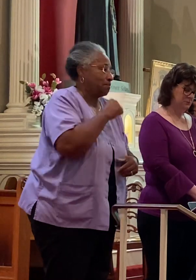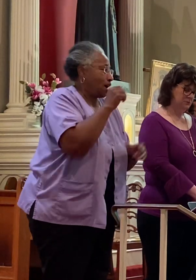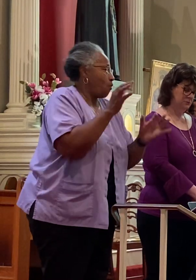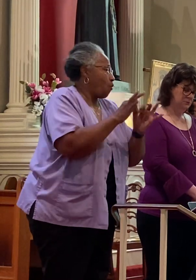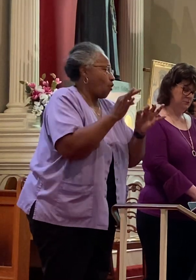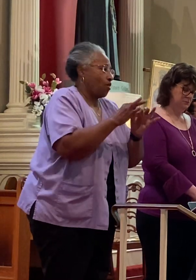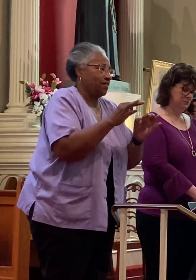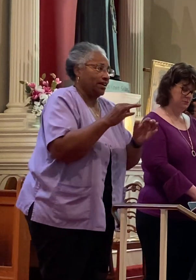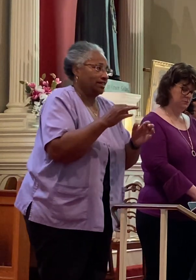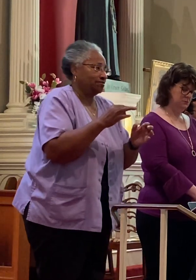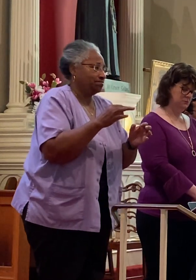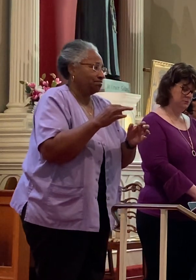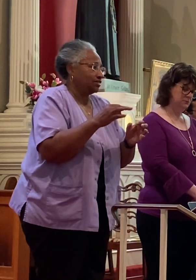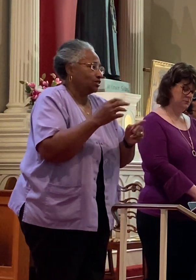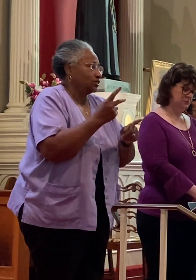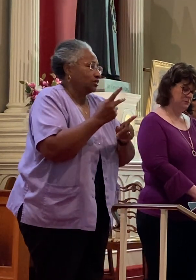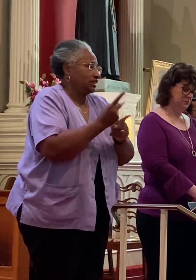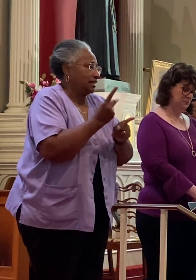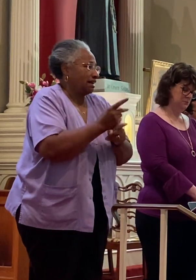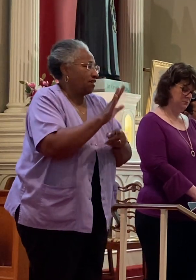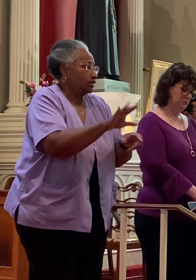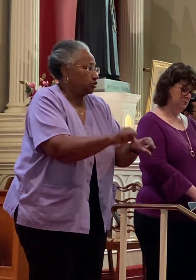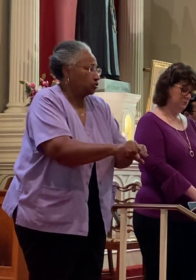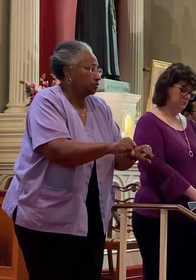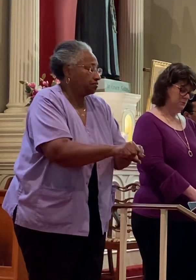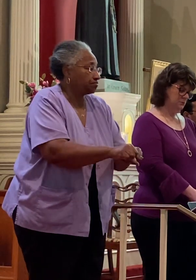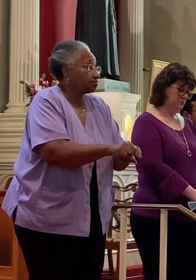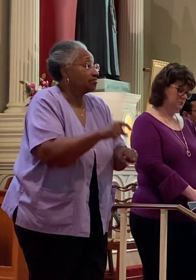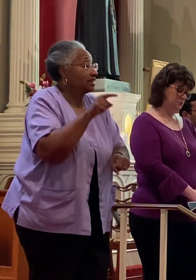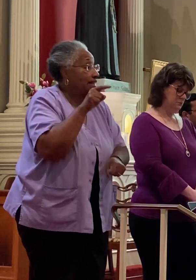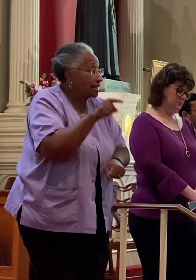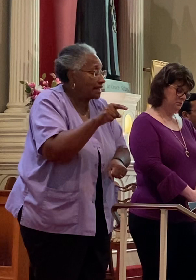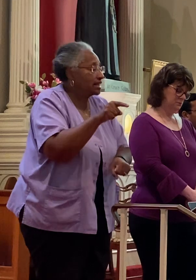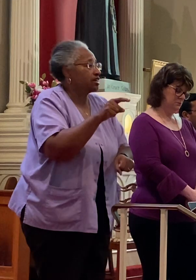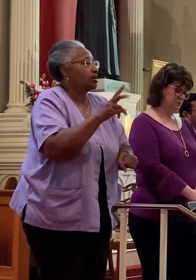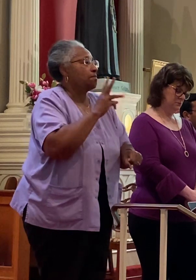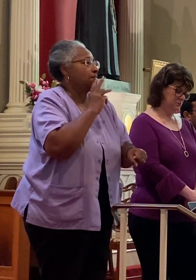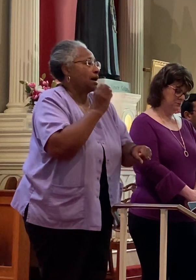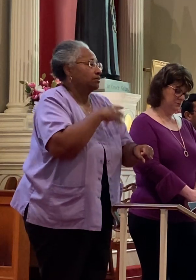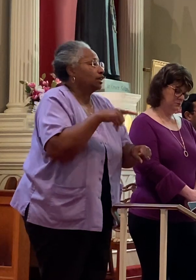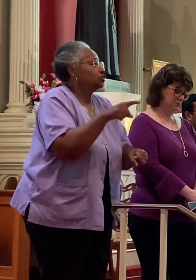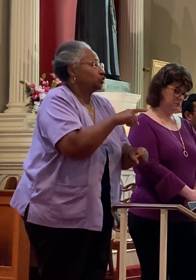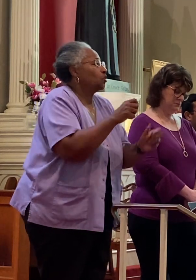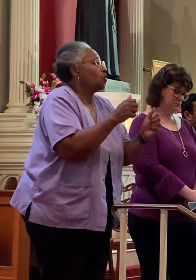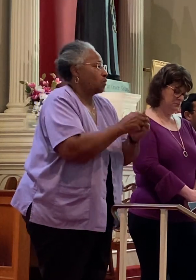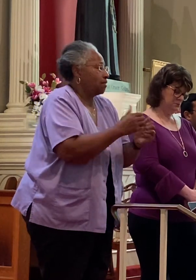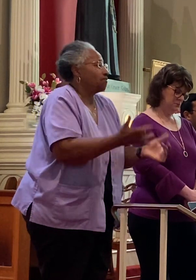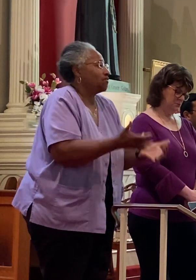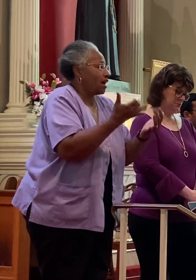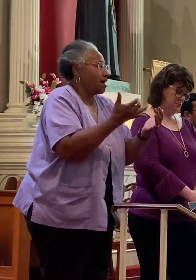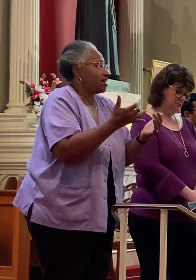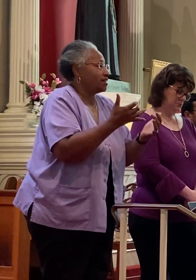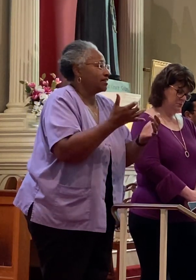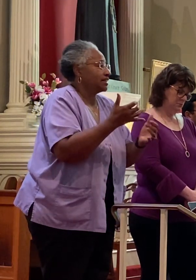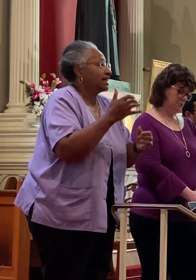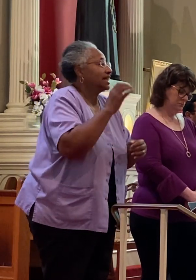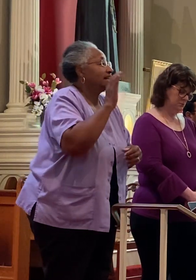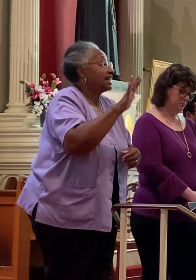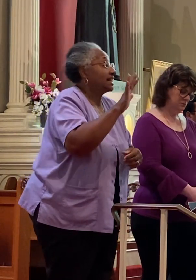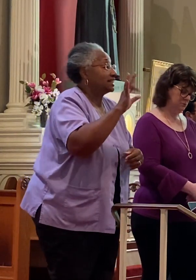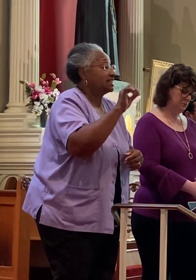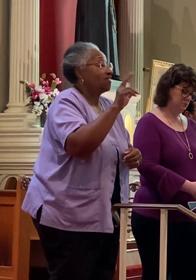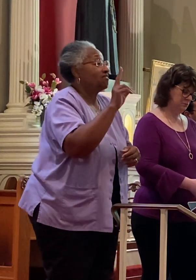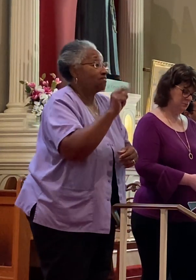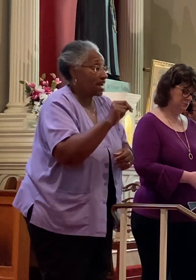baptize you with the Holy Spirit and fire. His winnowing fan is in his hand. He